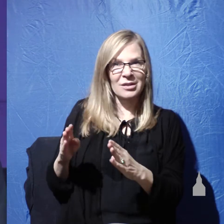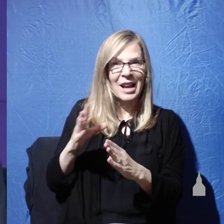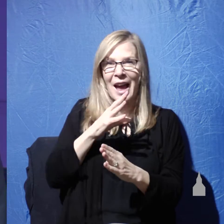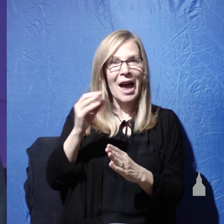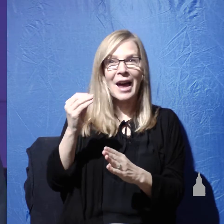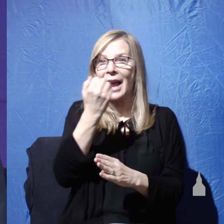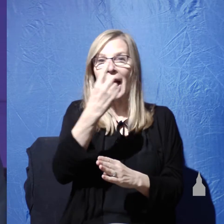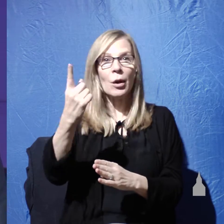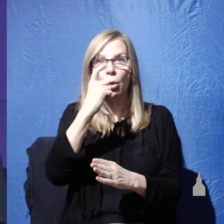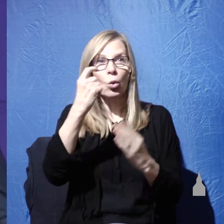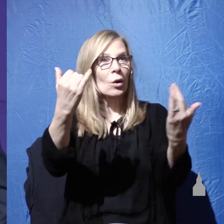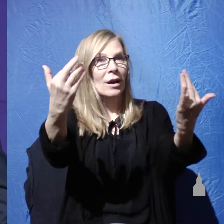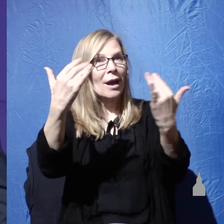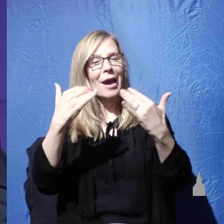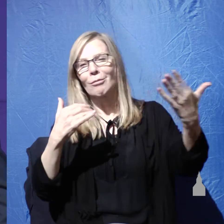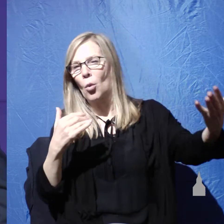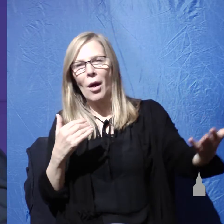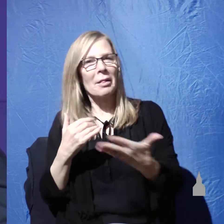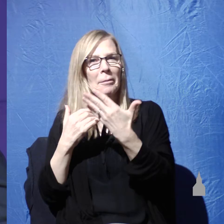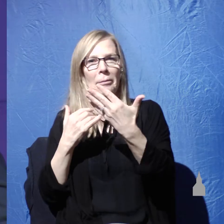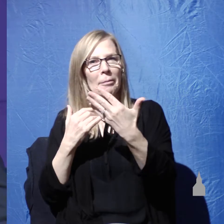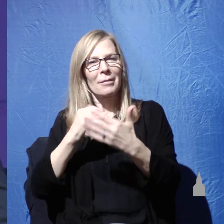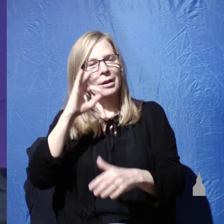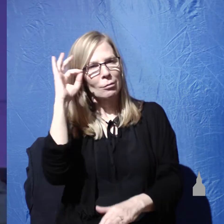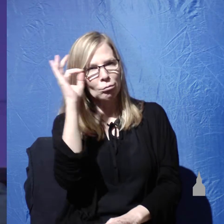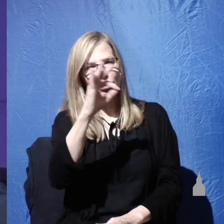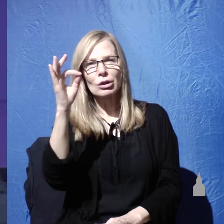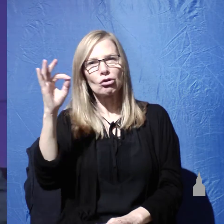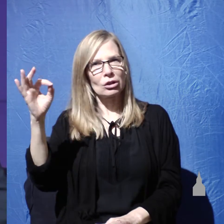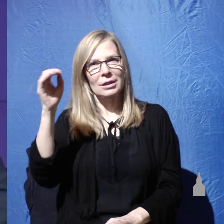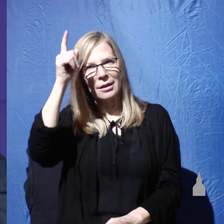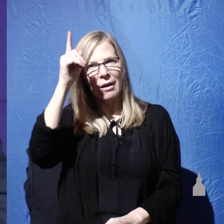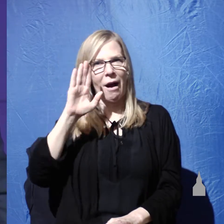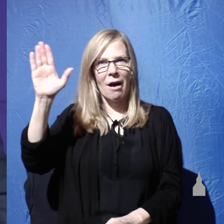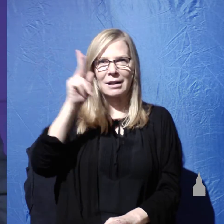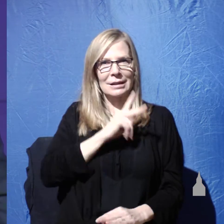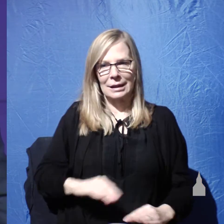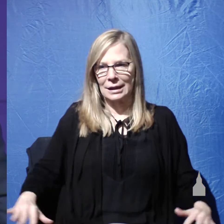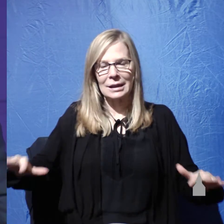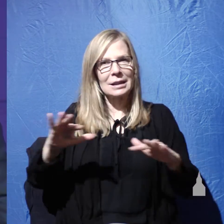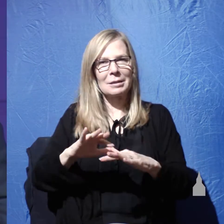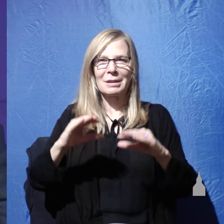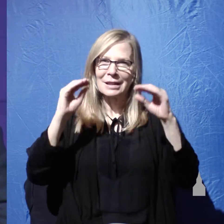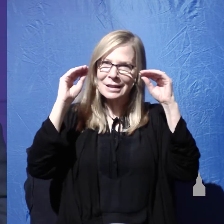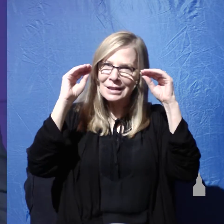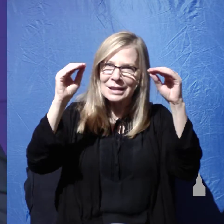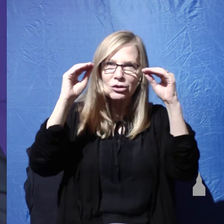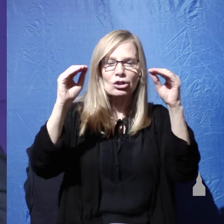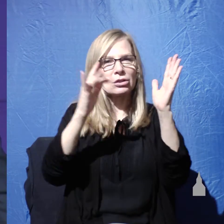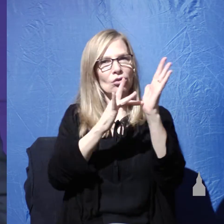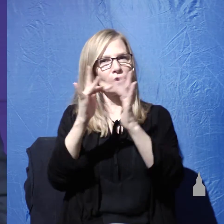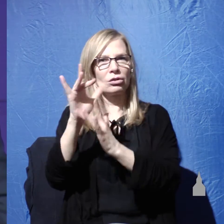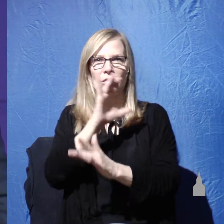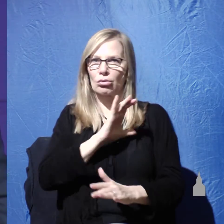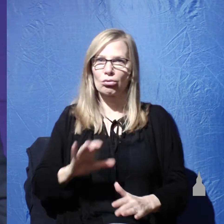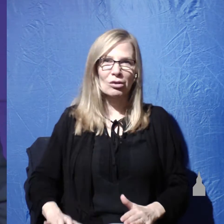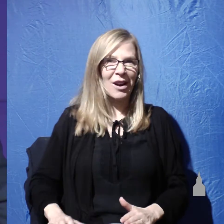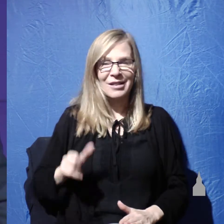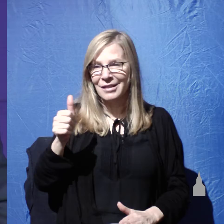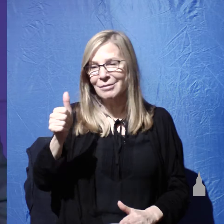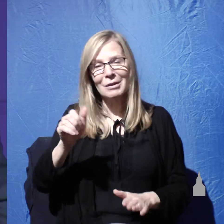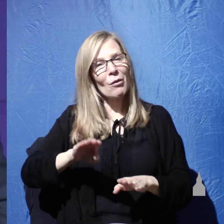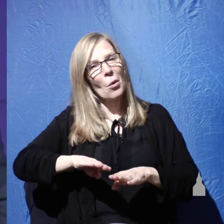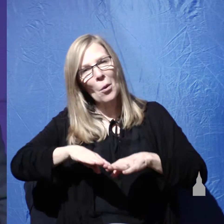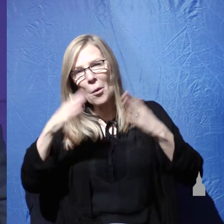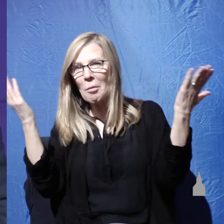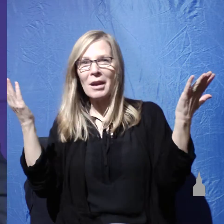who came to him, preaching the kingdom of God and teaching concerning the Lord Jesus Christ with all openness and